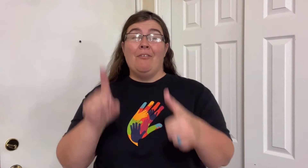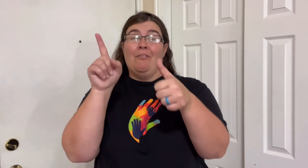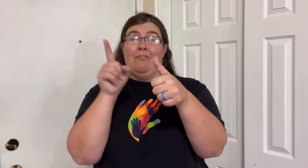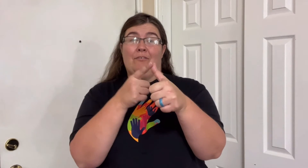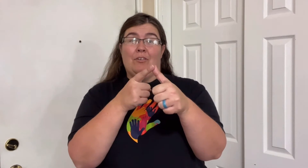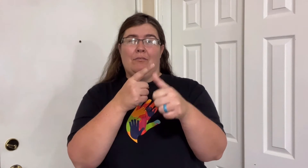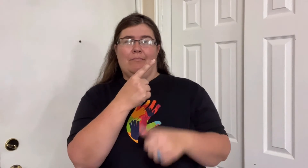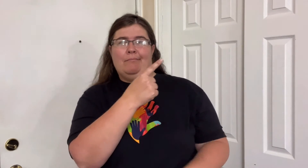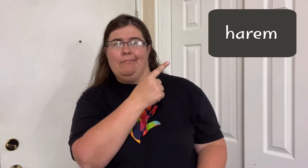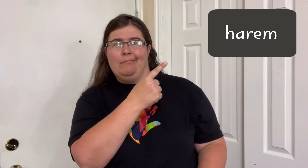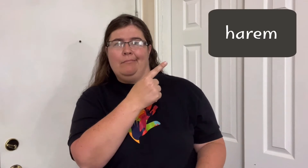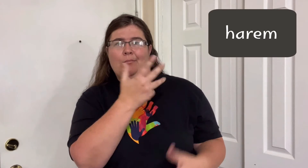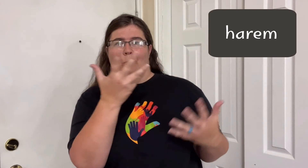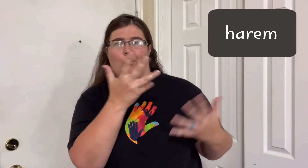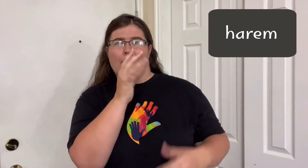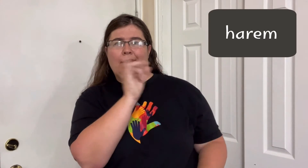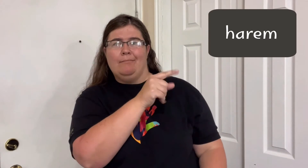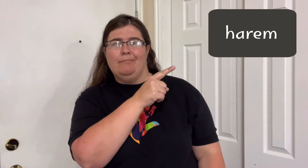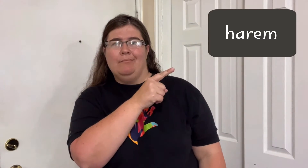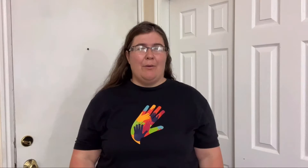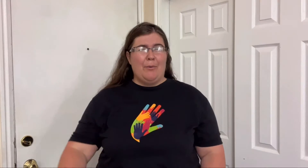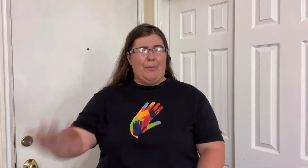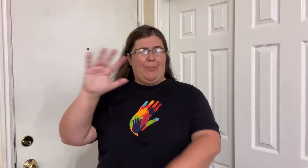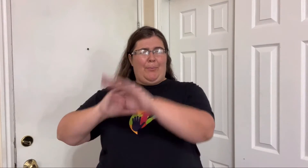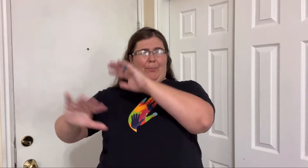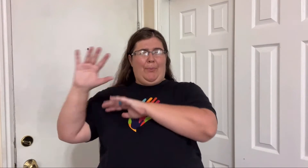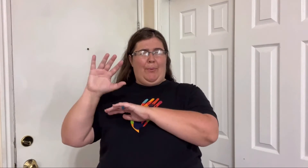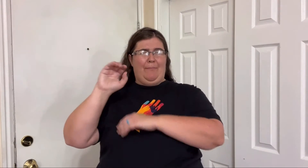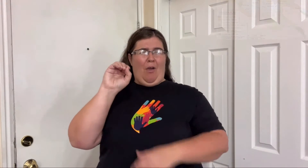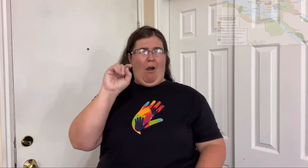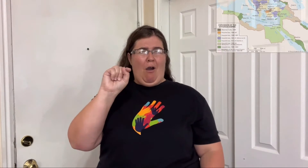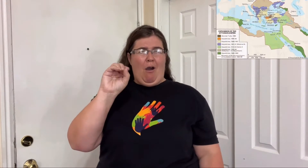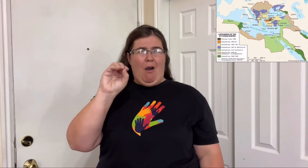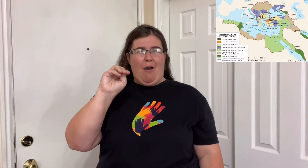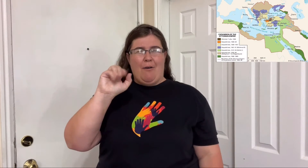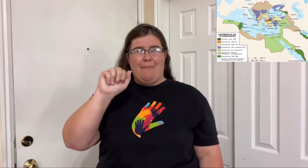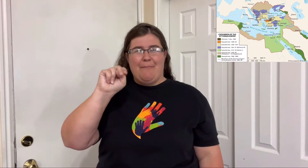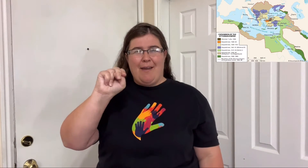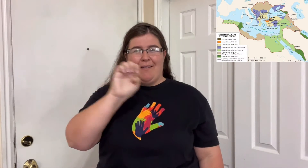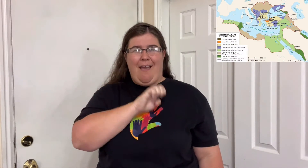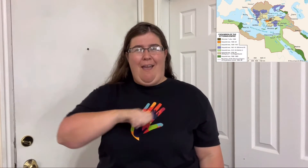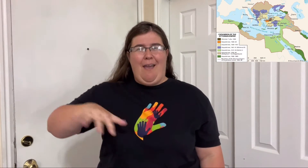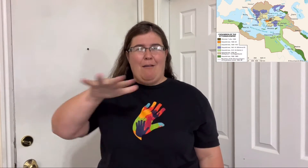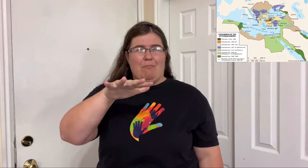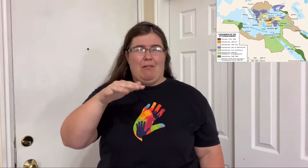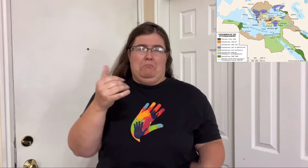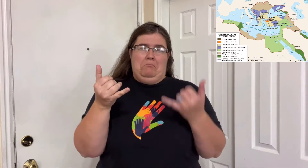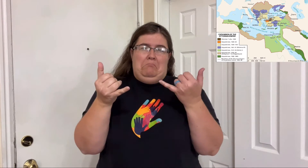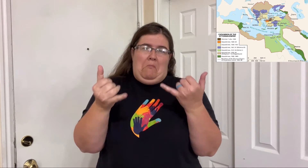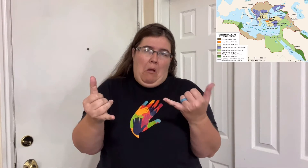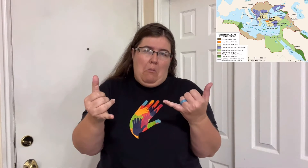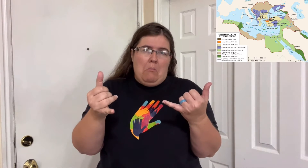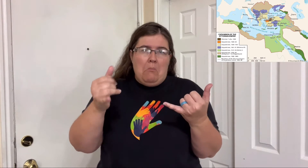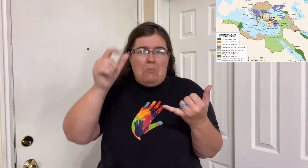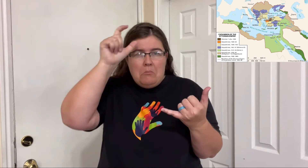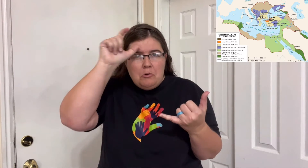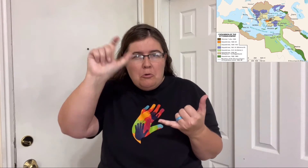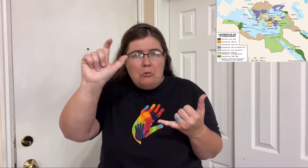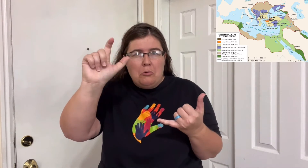So first, what does harem mean? So back in the Ottoman Empire, which is modern-day Turkey and the